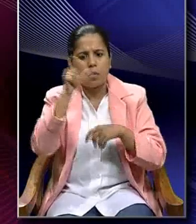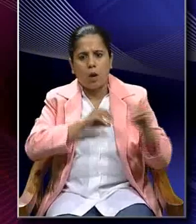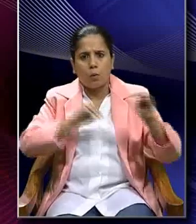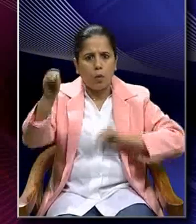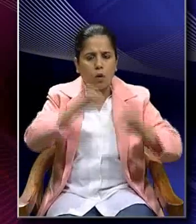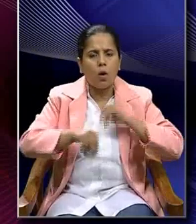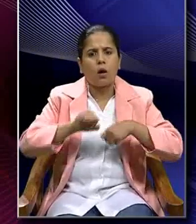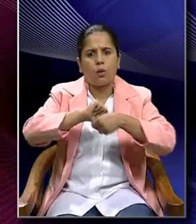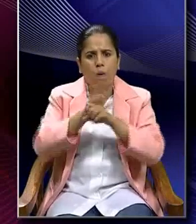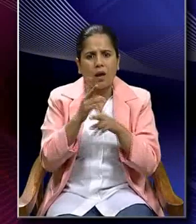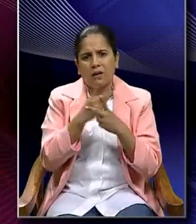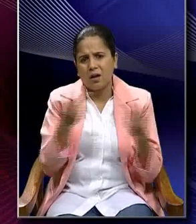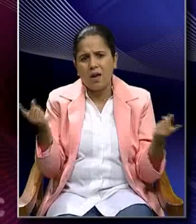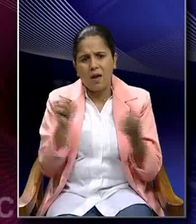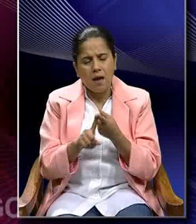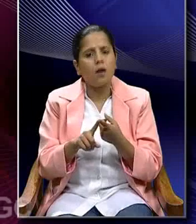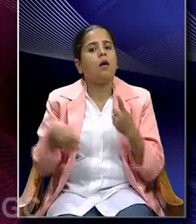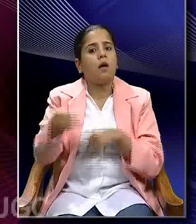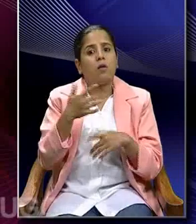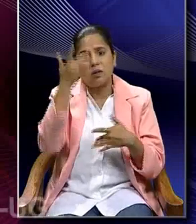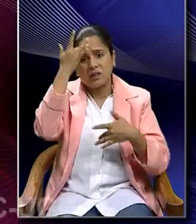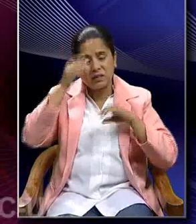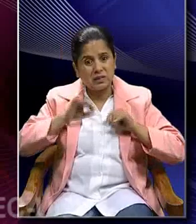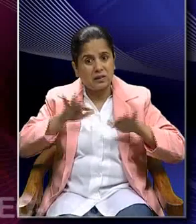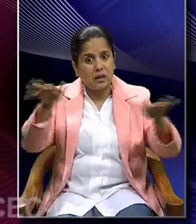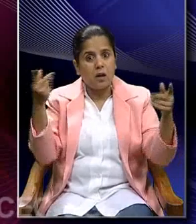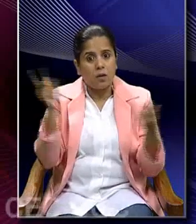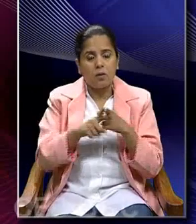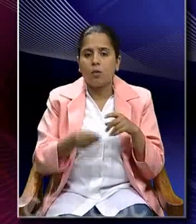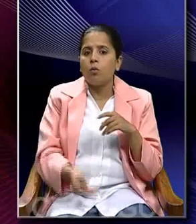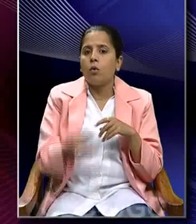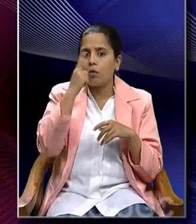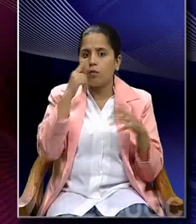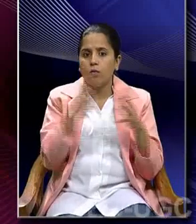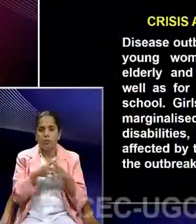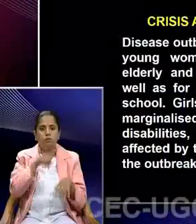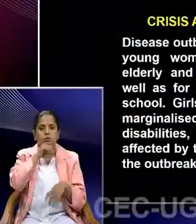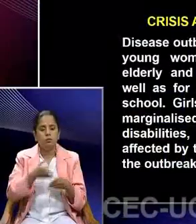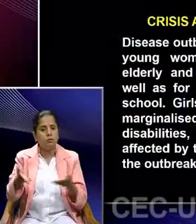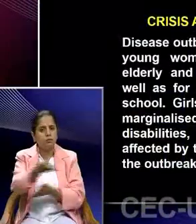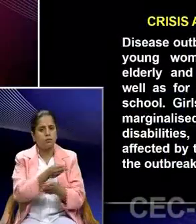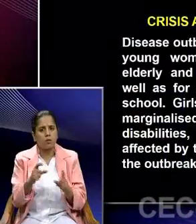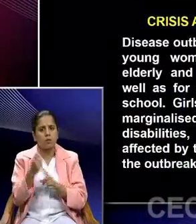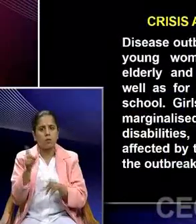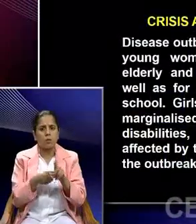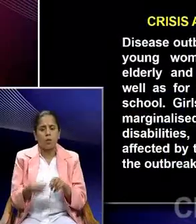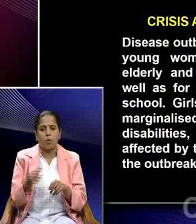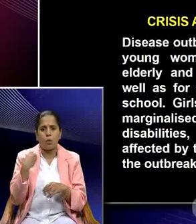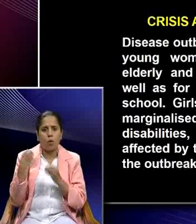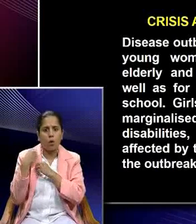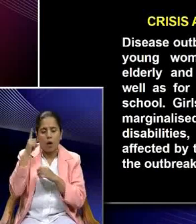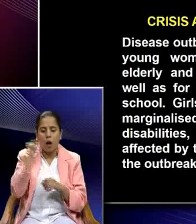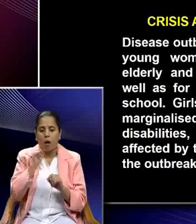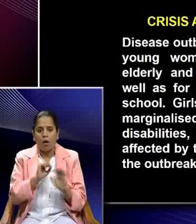the pandemic. Disease outbreaks increase girls and young women's duties caring for the